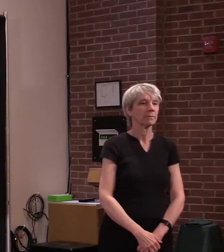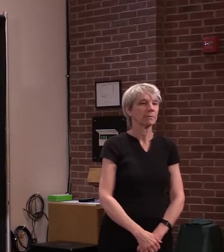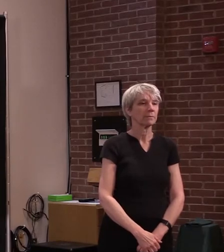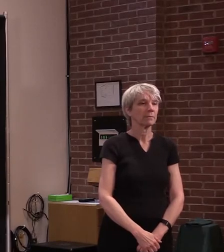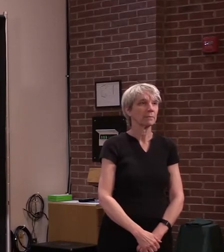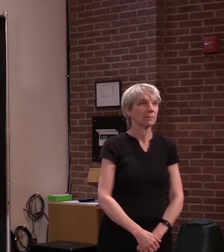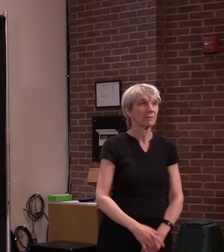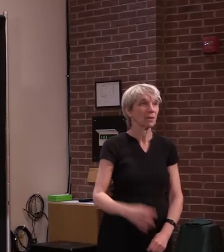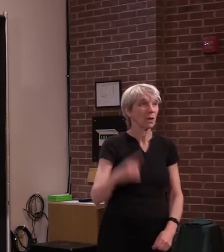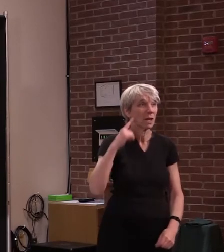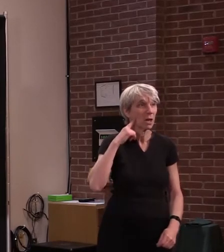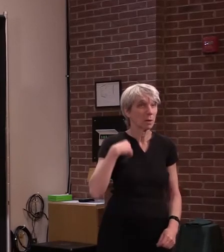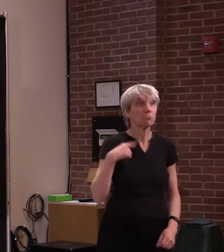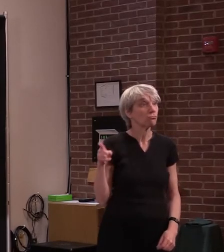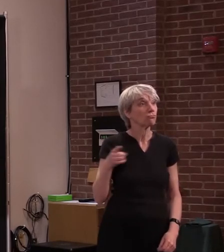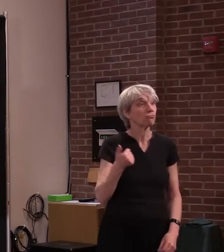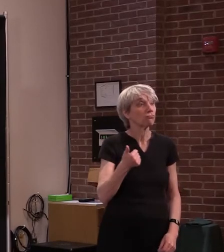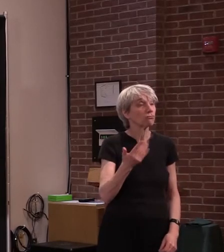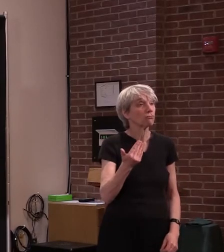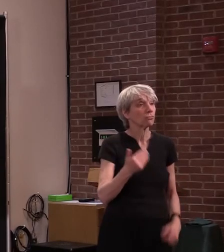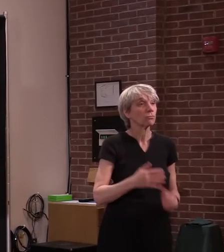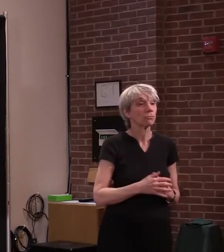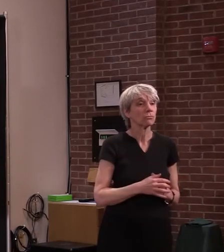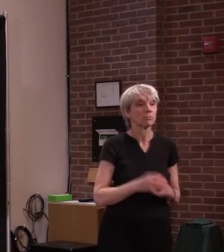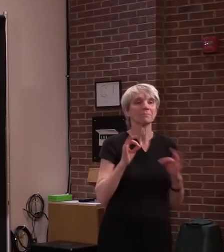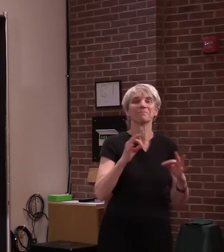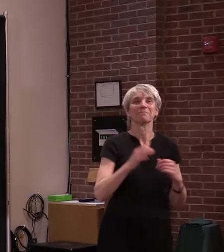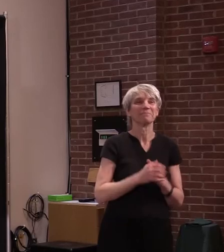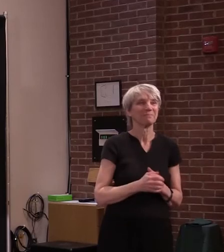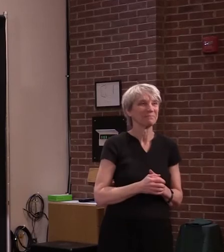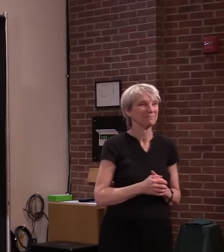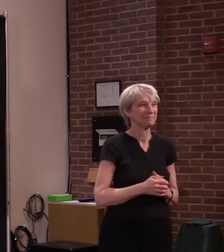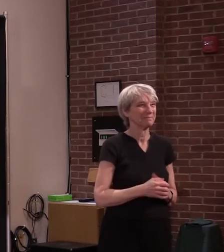Can you not hear me? We can. Okay.